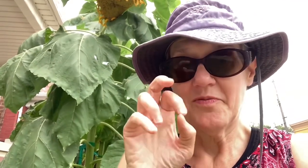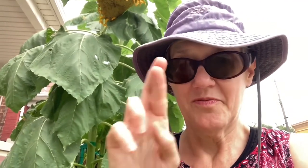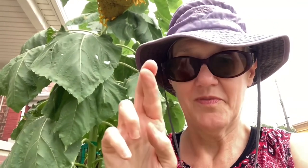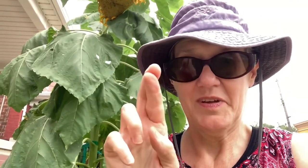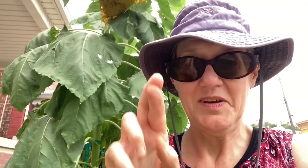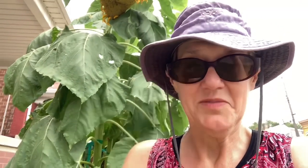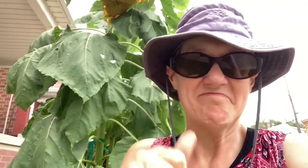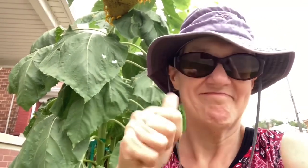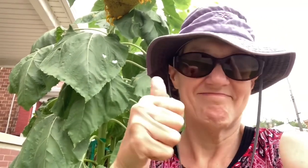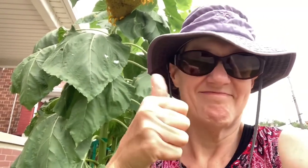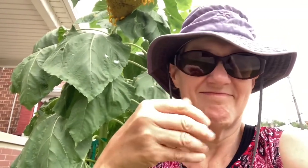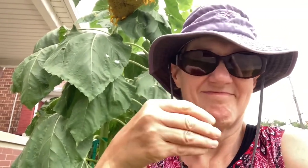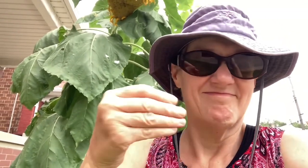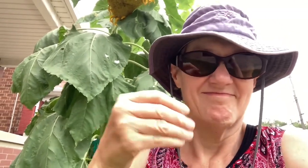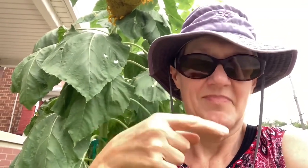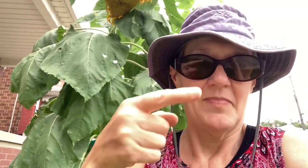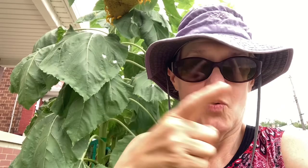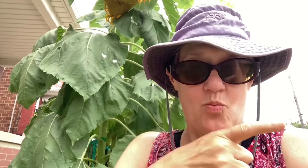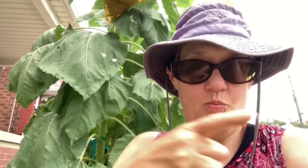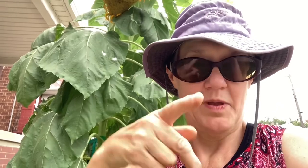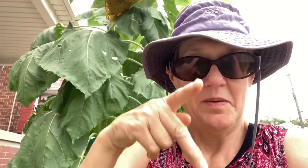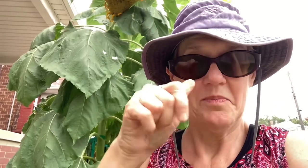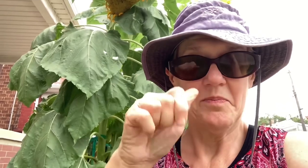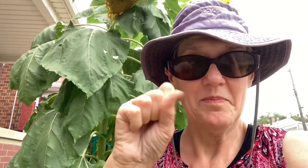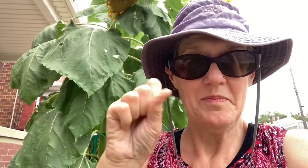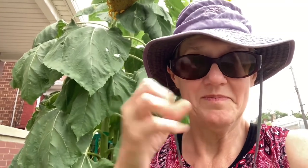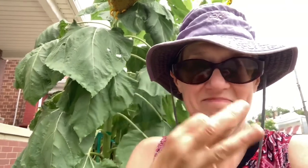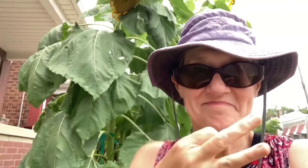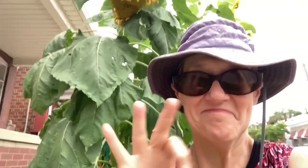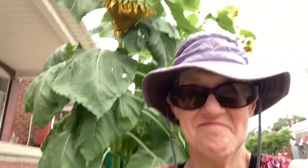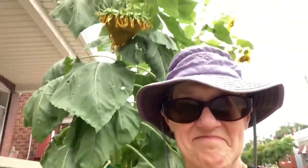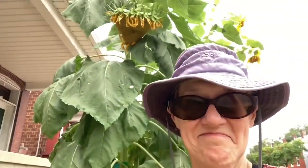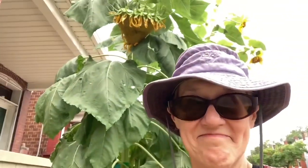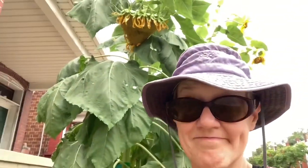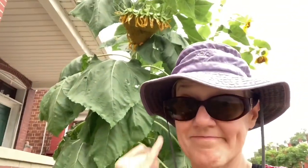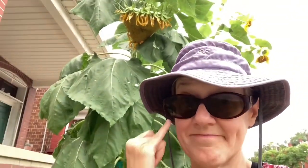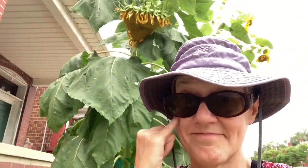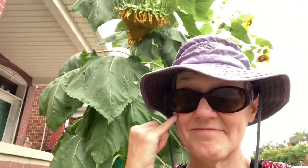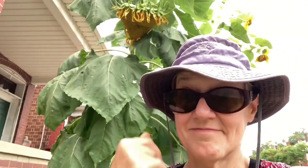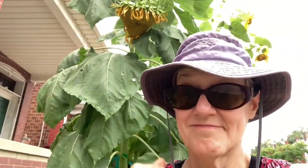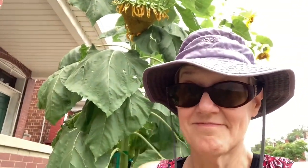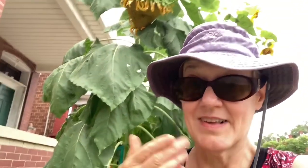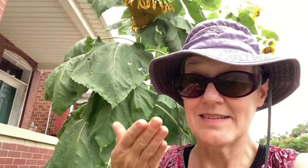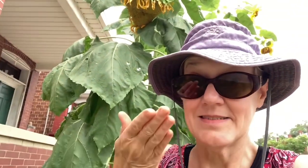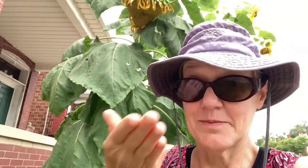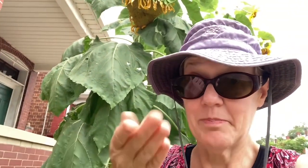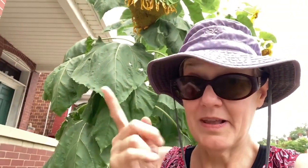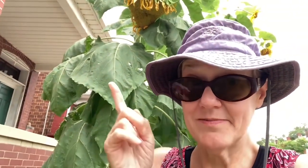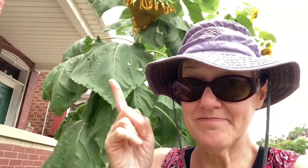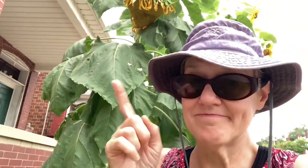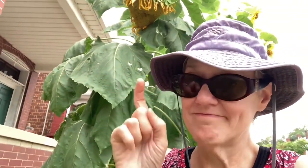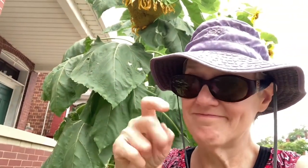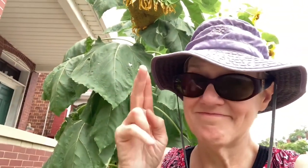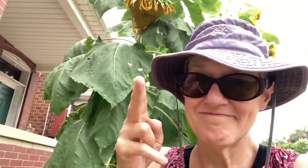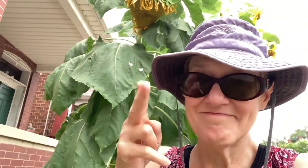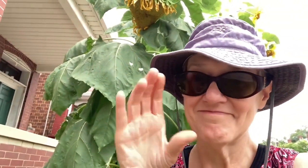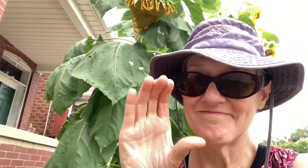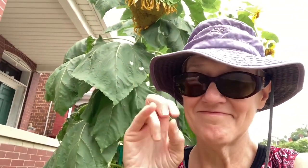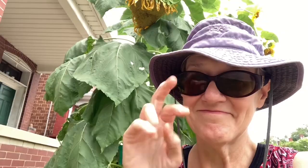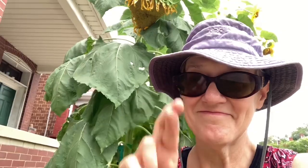only $10, and it gives me a 1-week free pass. But if I'm going to submit this, I